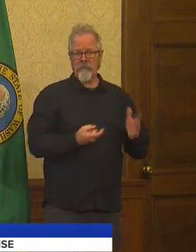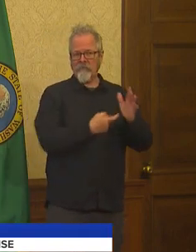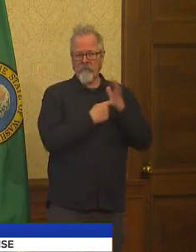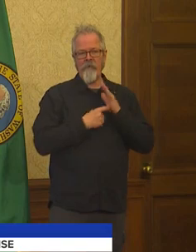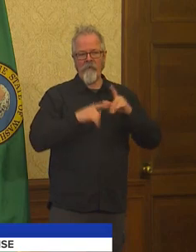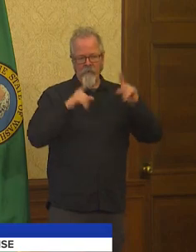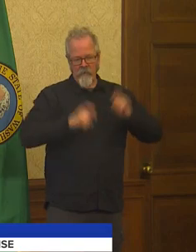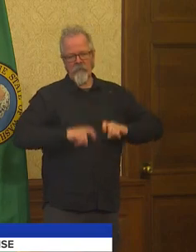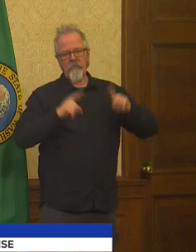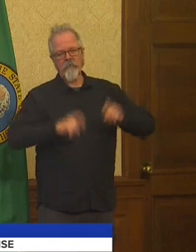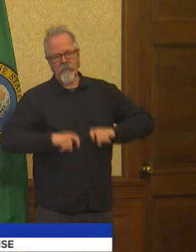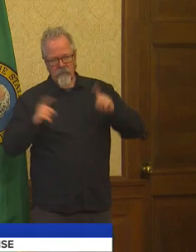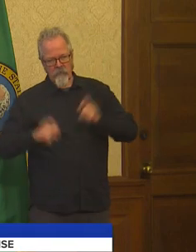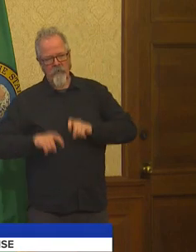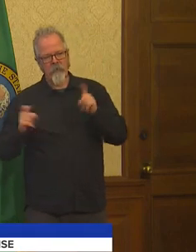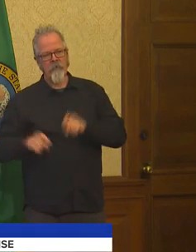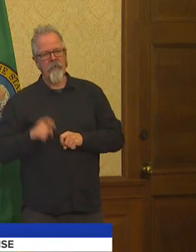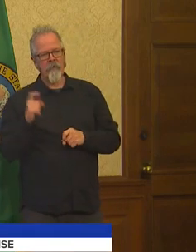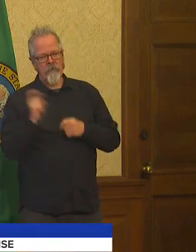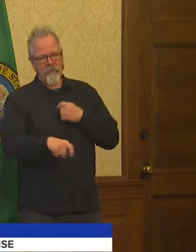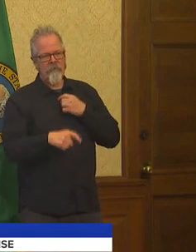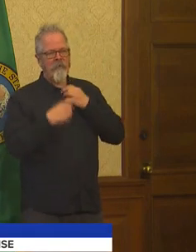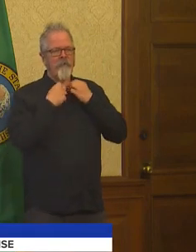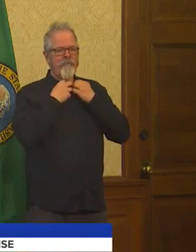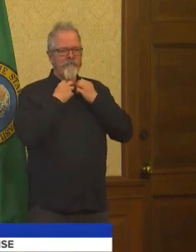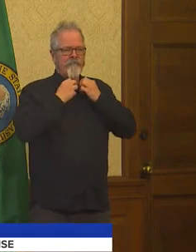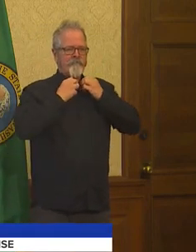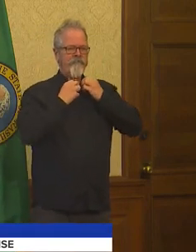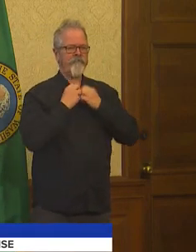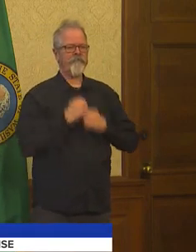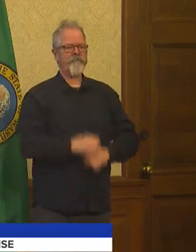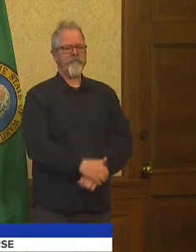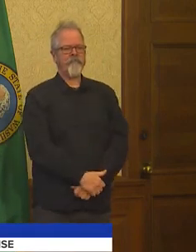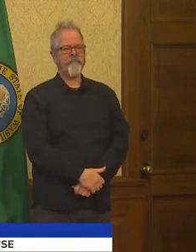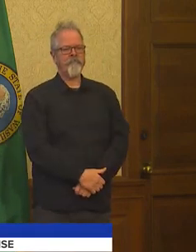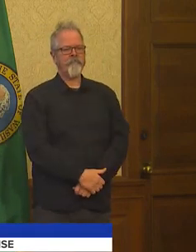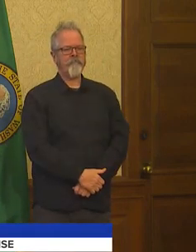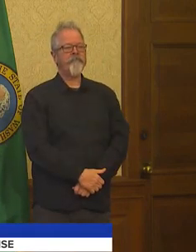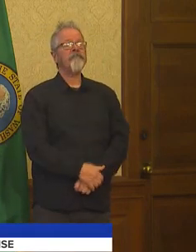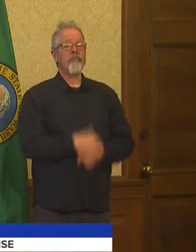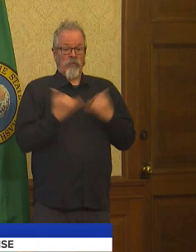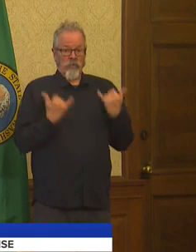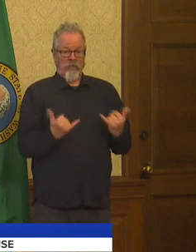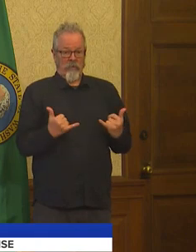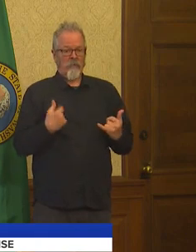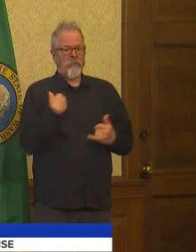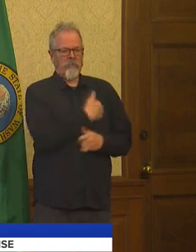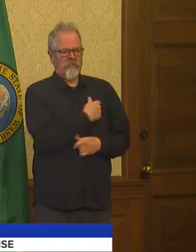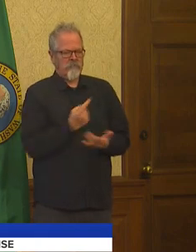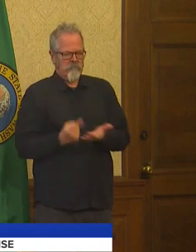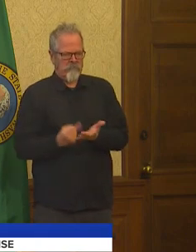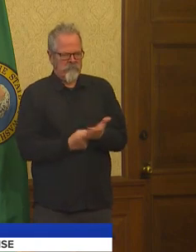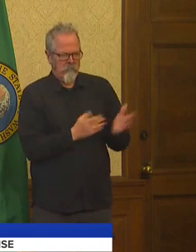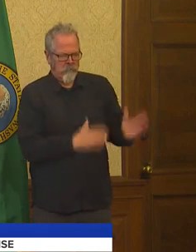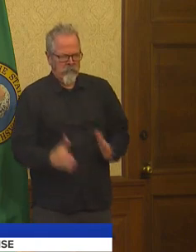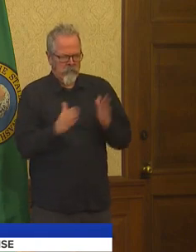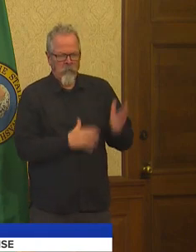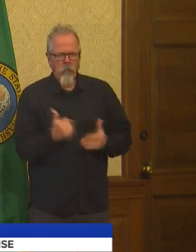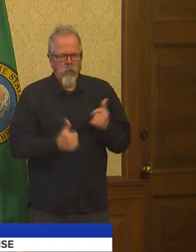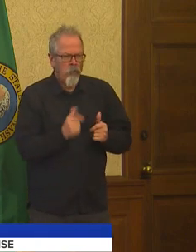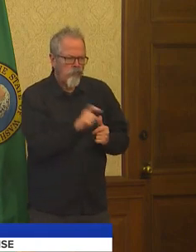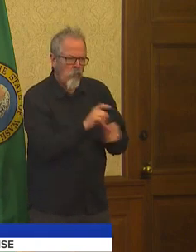plans, which we are on a daily basis here, about what can reopen and what is not going to reopen, we have unfortunately learned